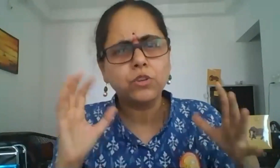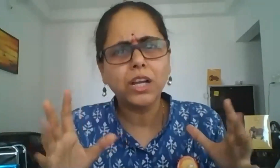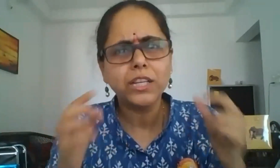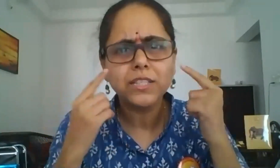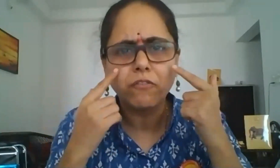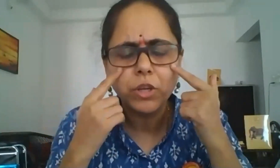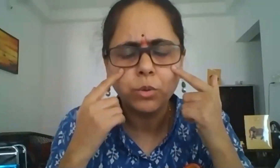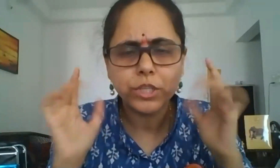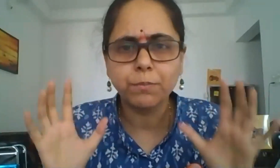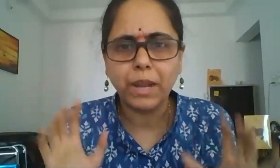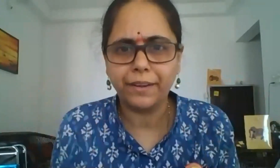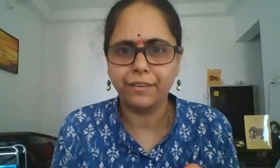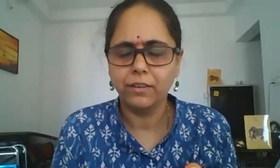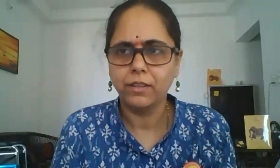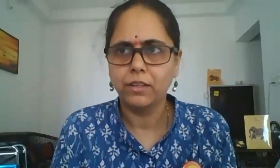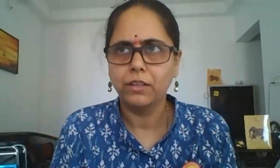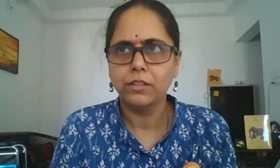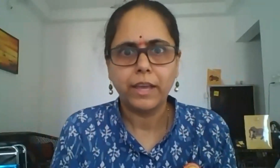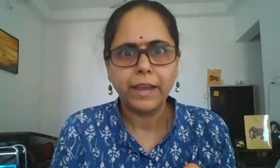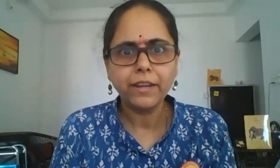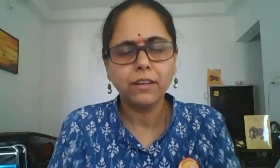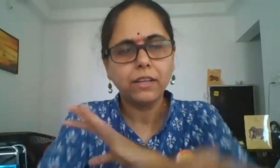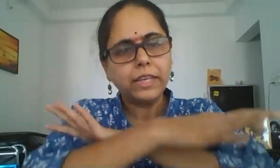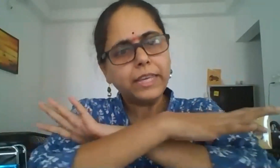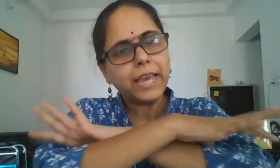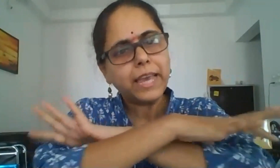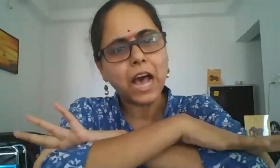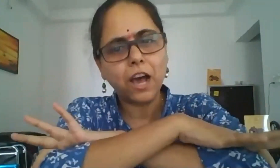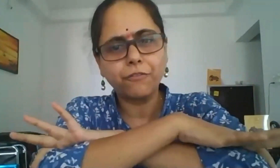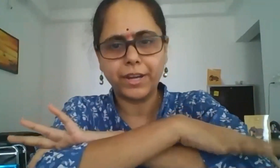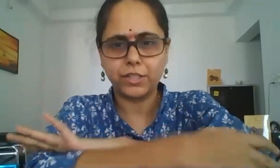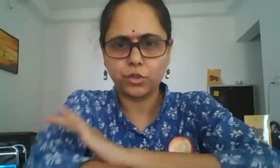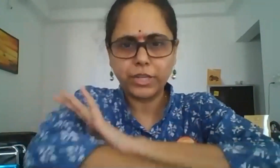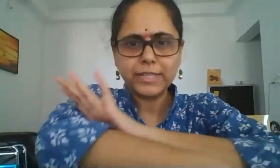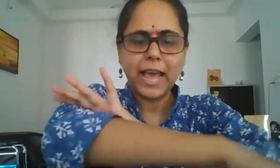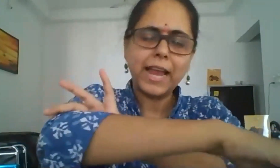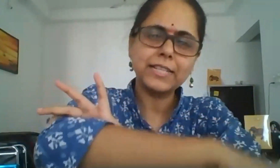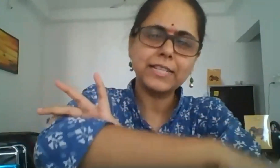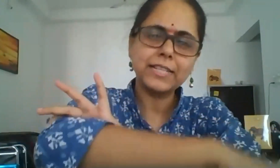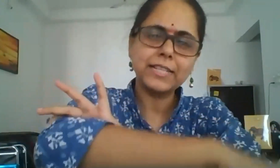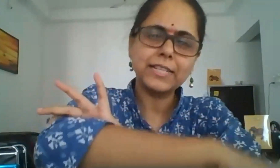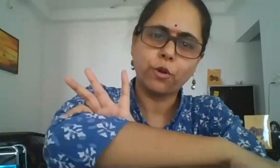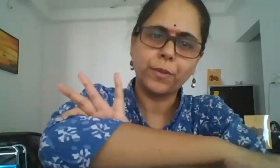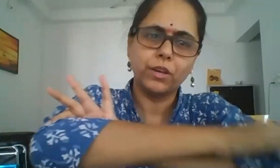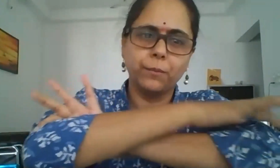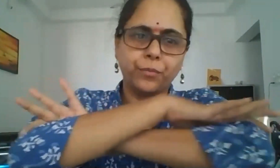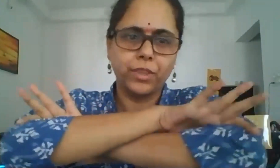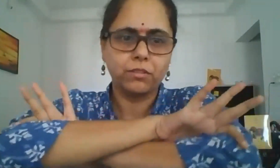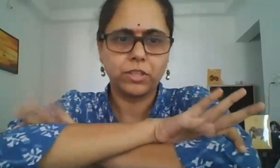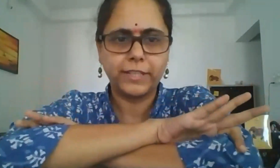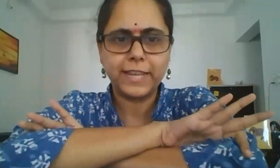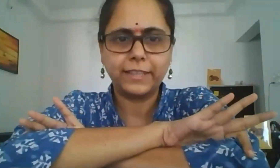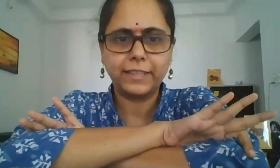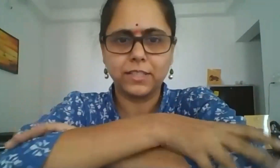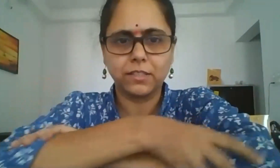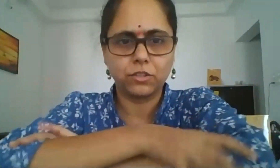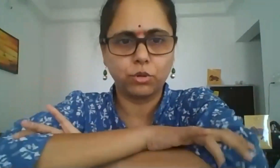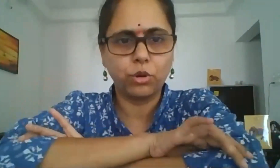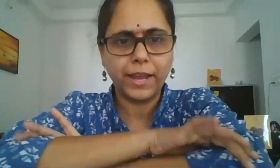is someone who is blind and he has half hands. So his hand start from here. So it is like this. So no hands